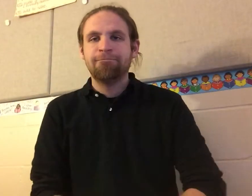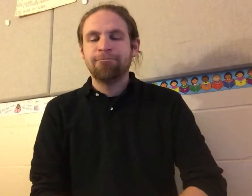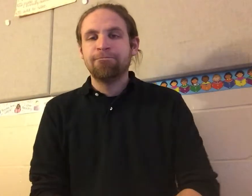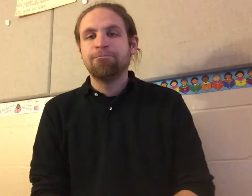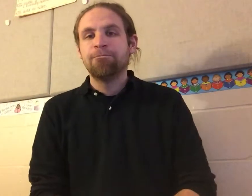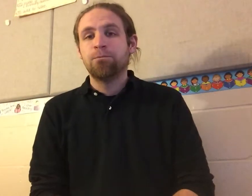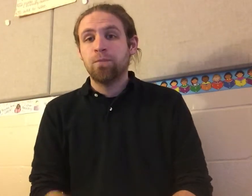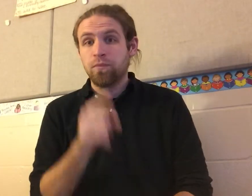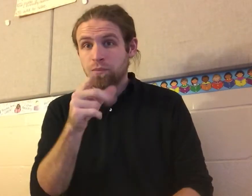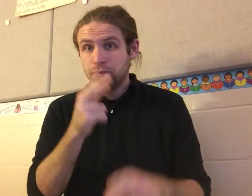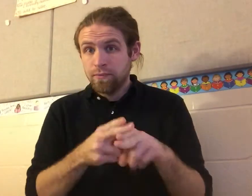Can you name a few?